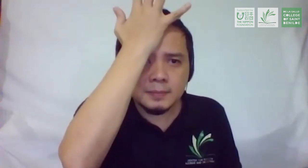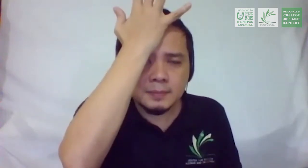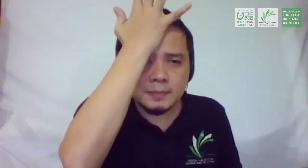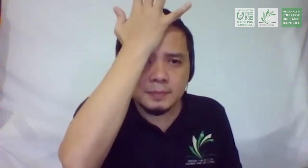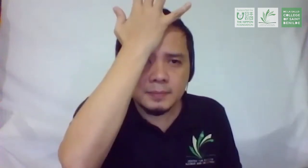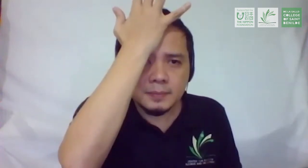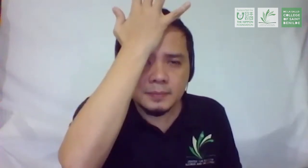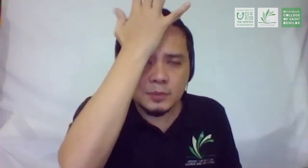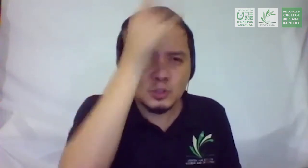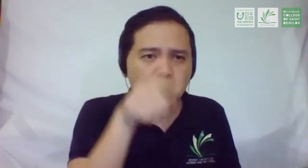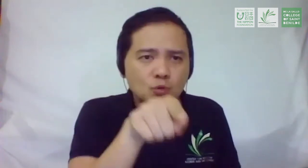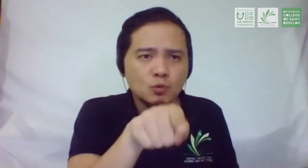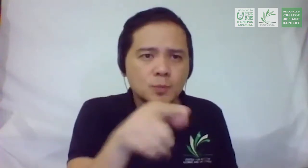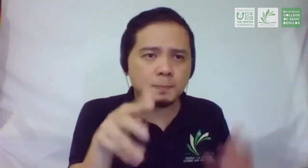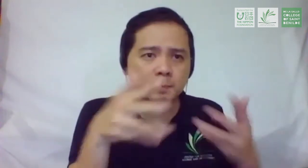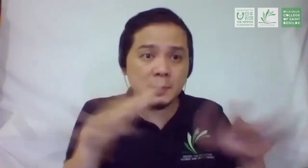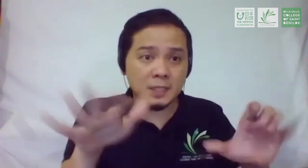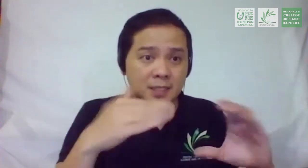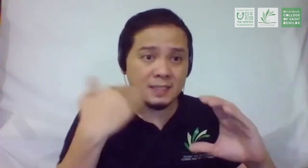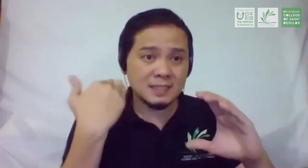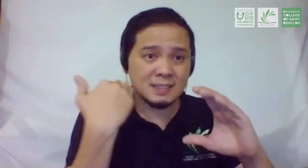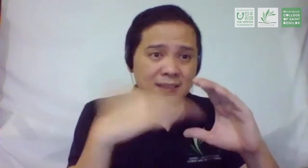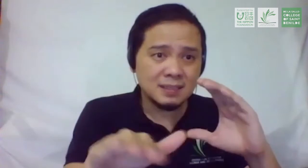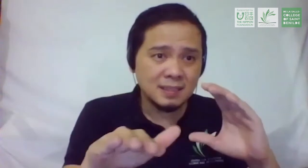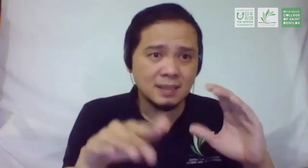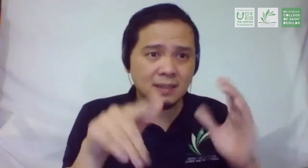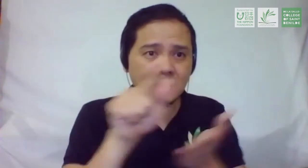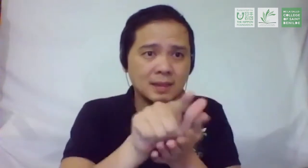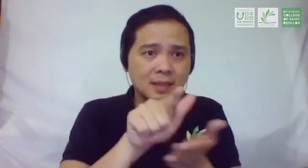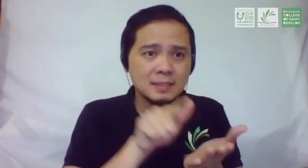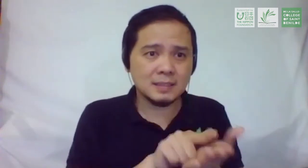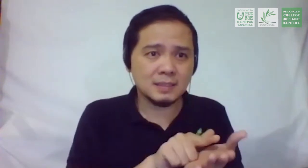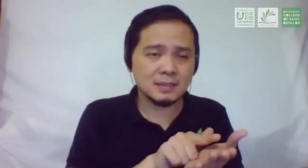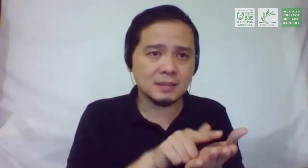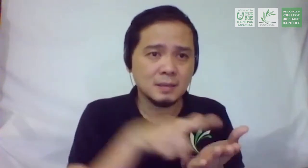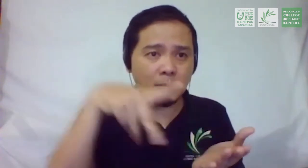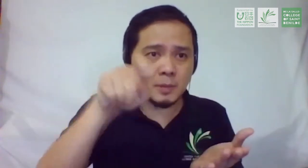um, the lessons for today?